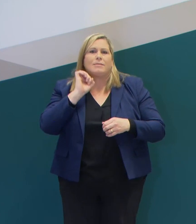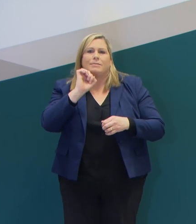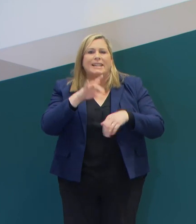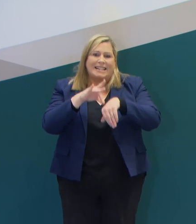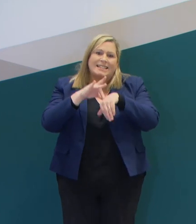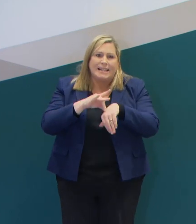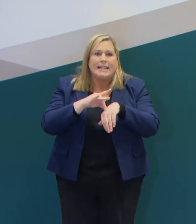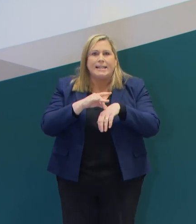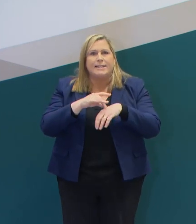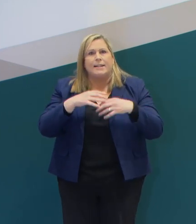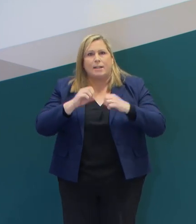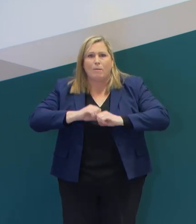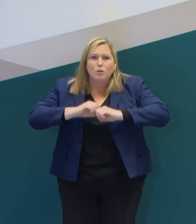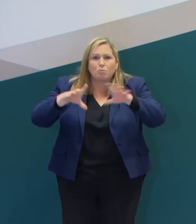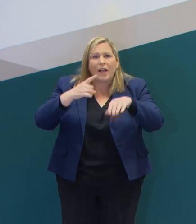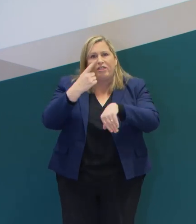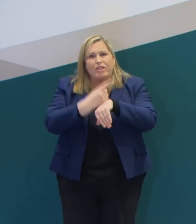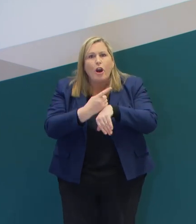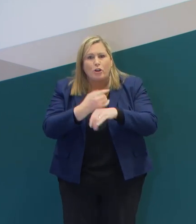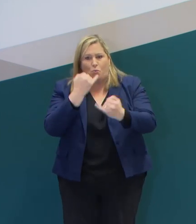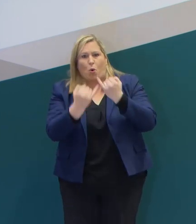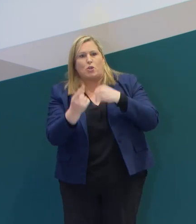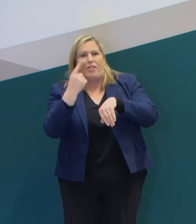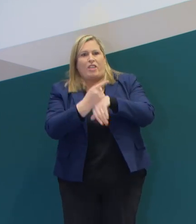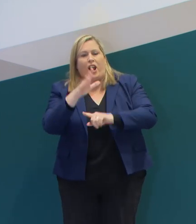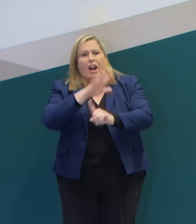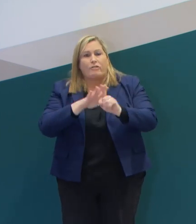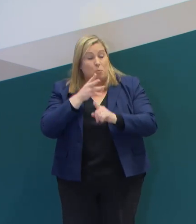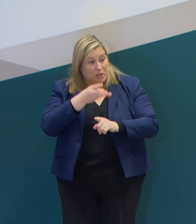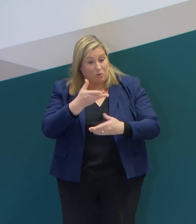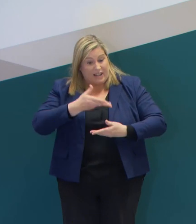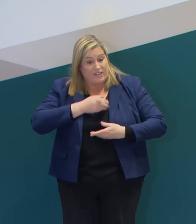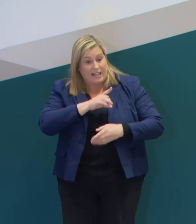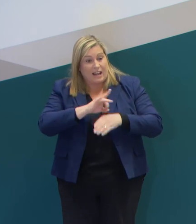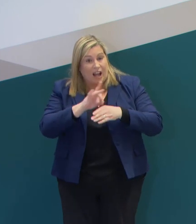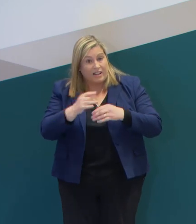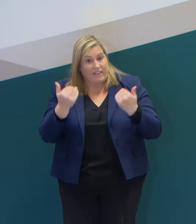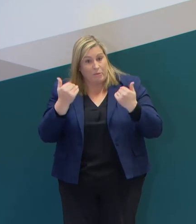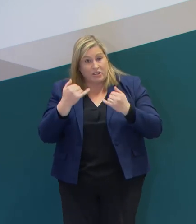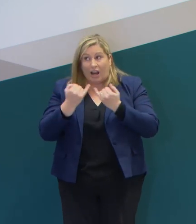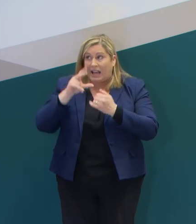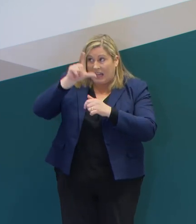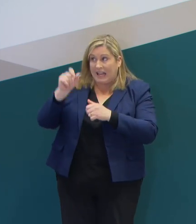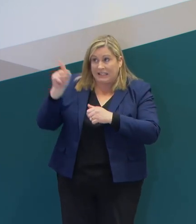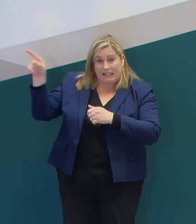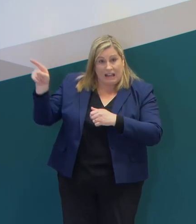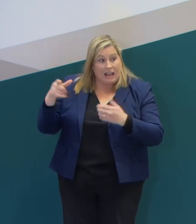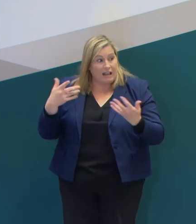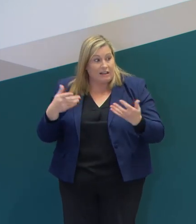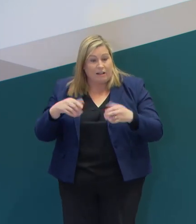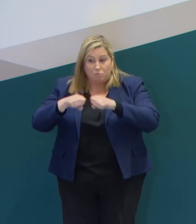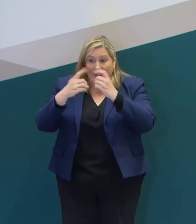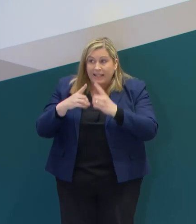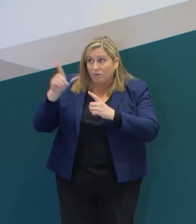disease is circulating there and you should be wary or something? Or will we get that sort of feel? Or basically we're just being considered as one entity,